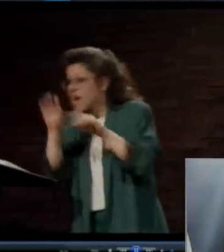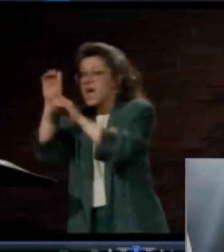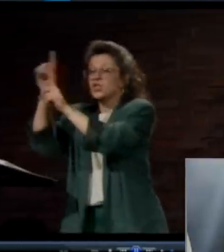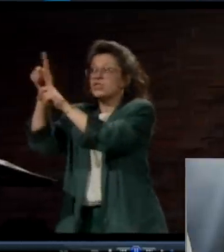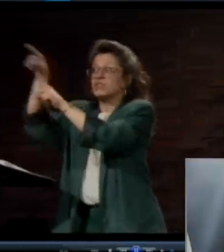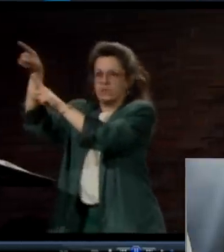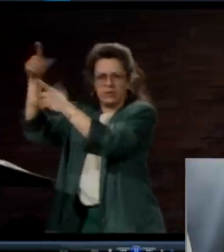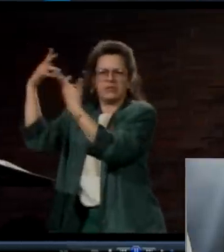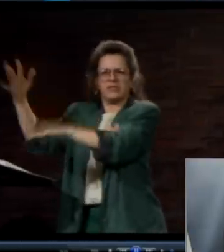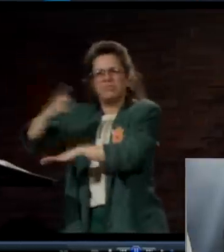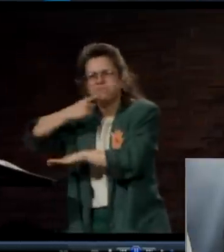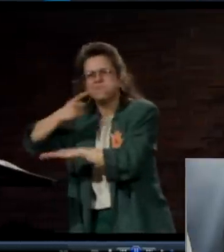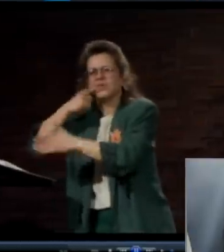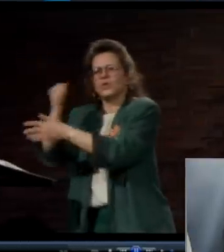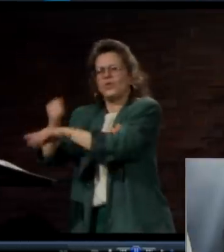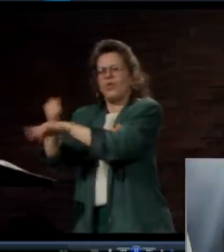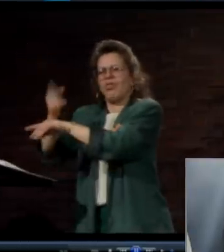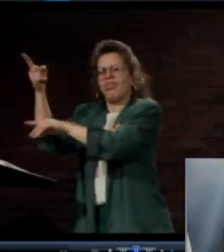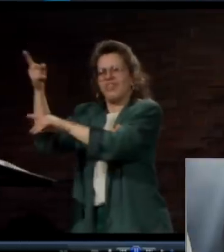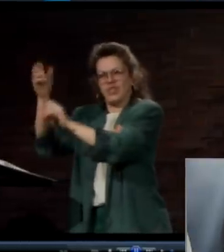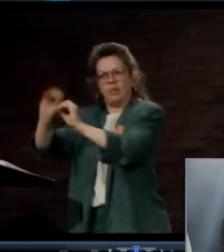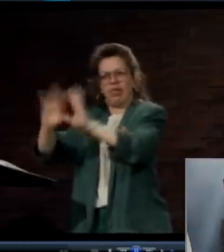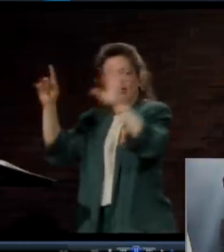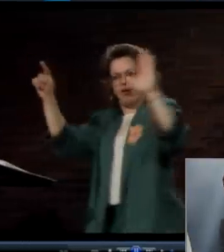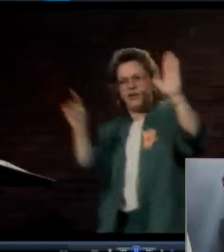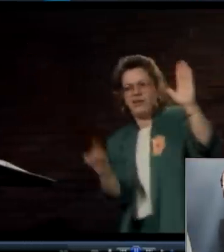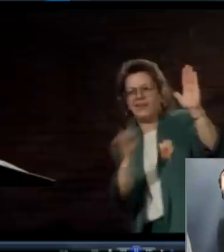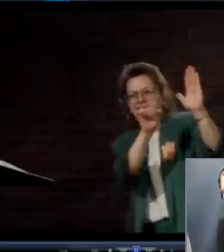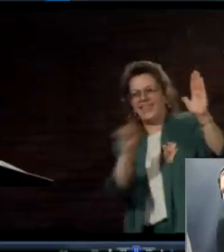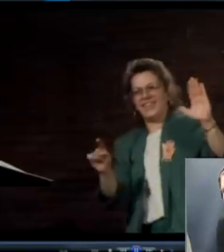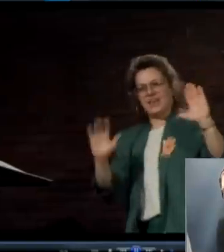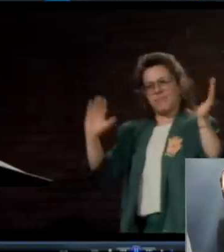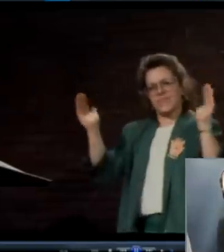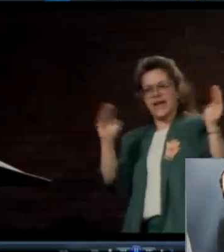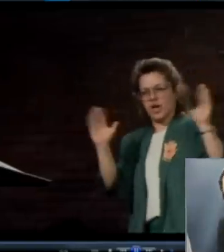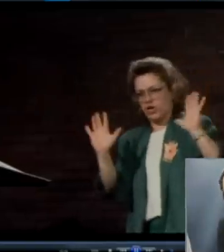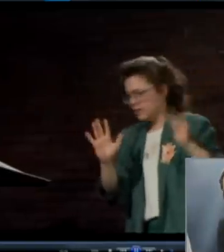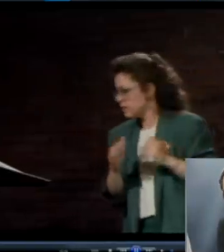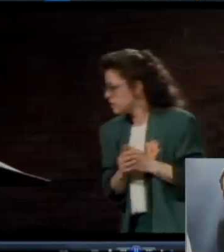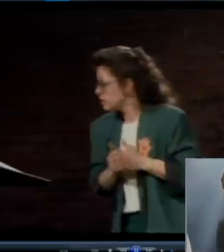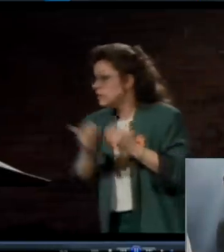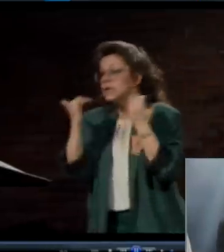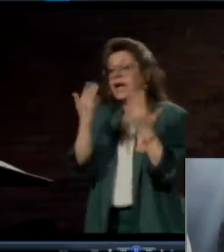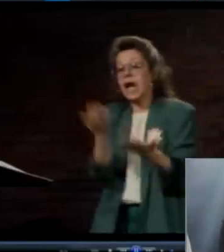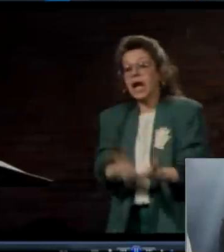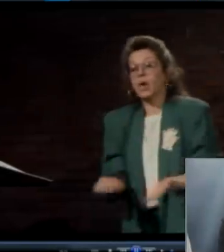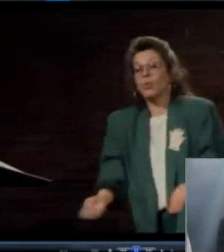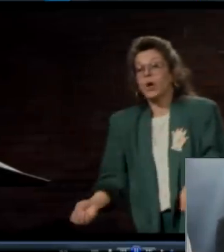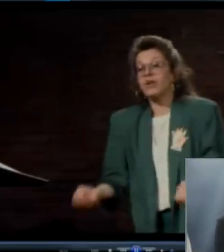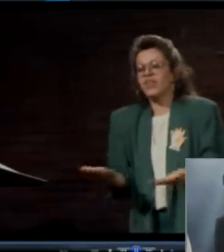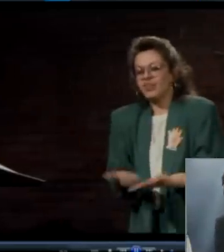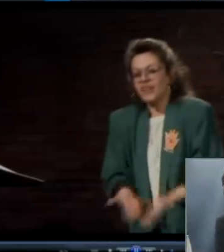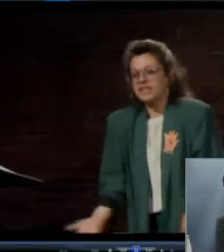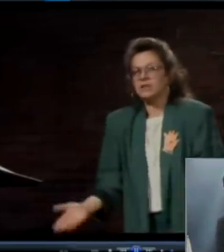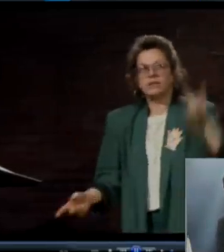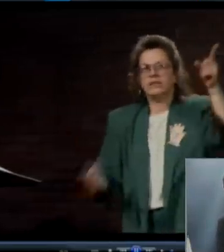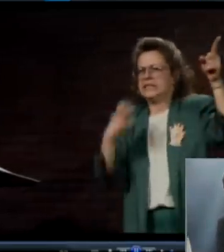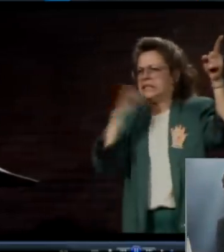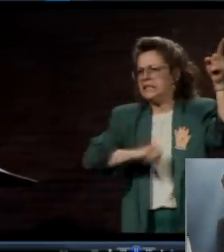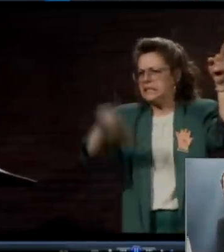for late deafened people, it can be a very, very drastic change. And so I think it's important to compare these two